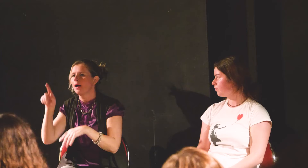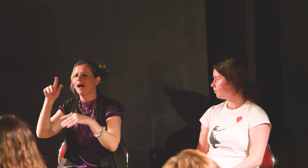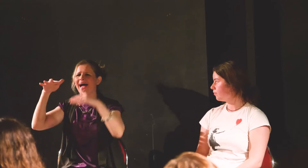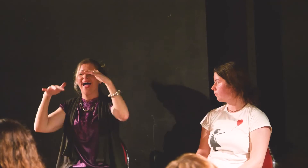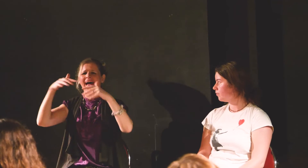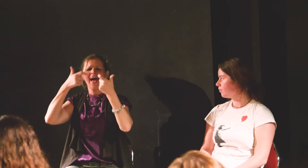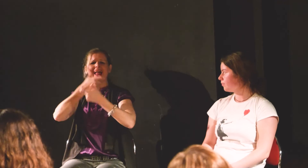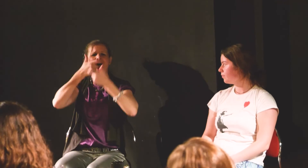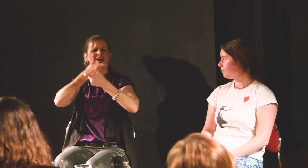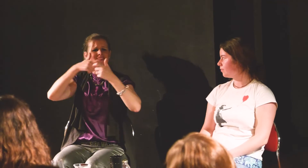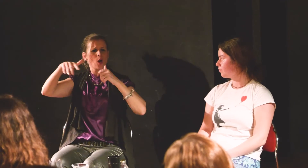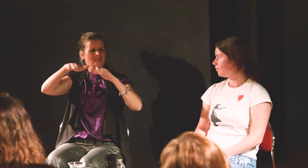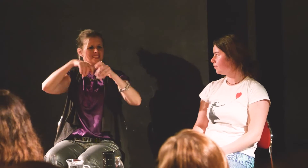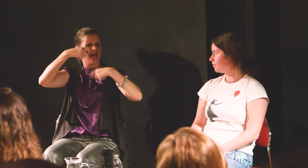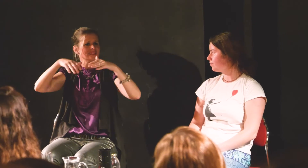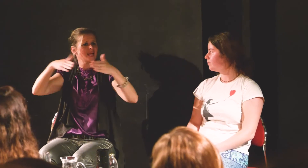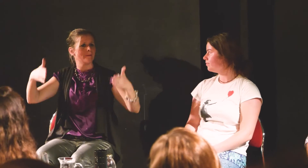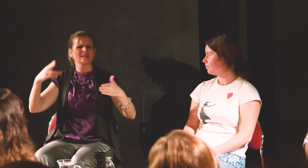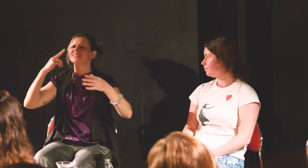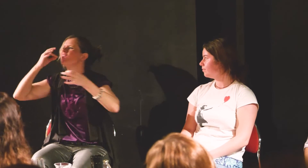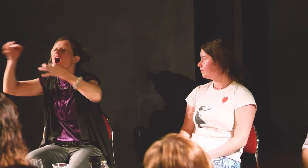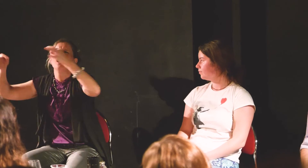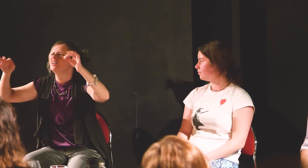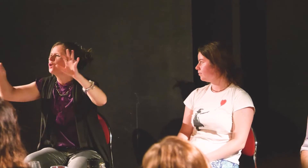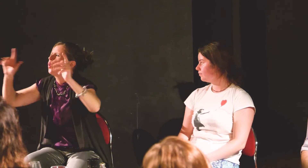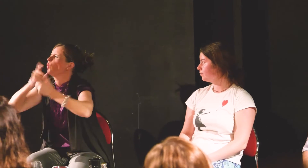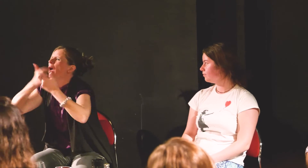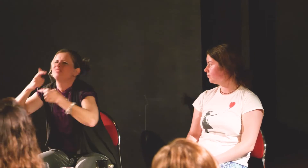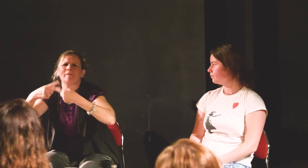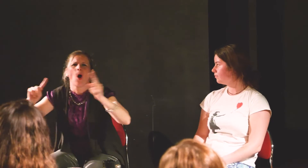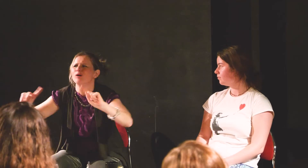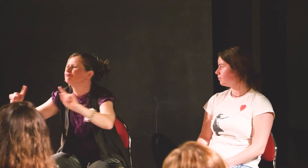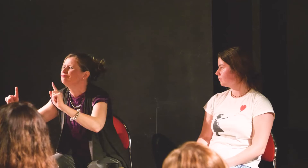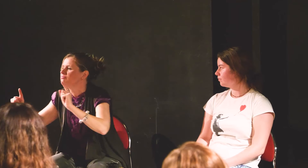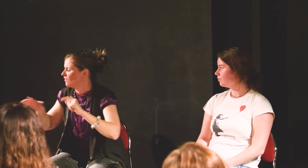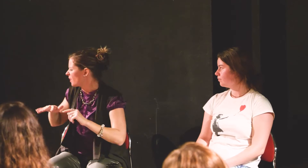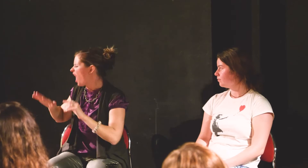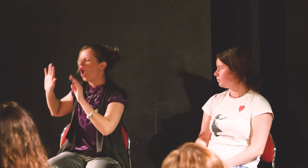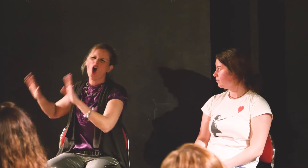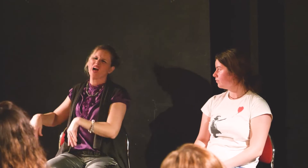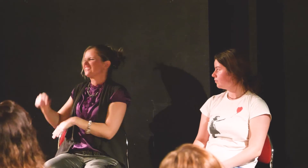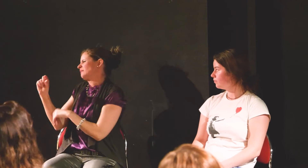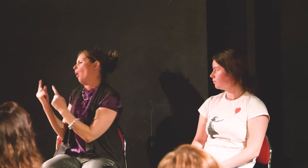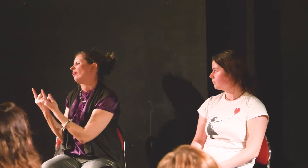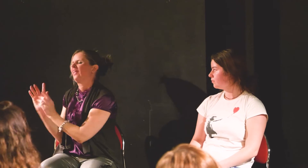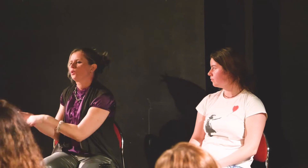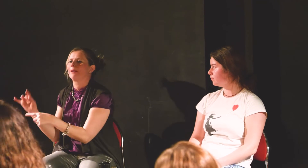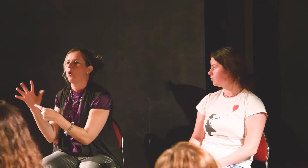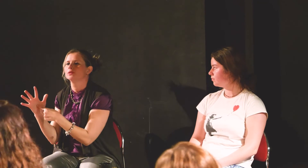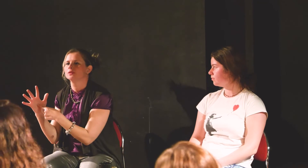nothing important. And you see the humour, the faces, like, what are you guys laughing about? And it's like, oh, it's just a